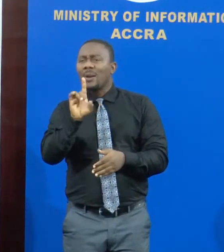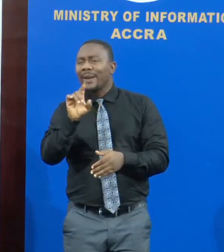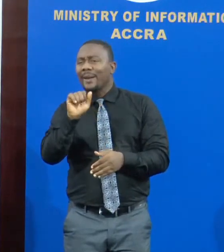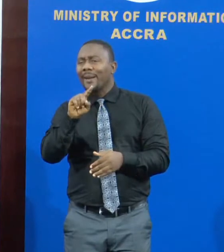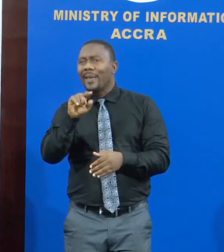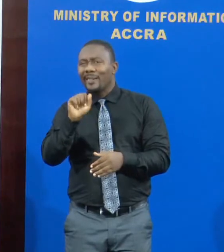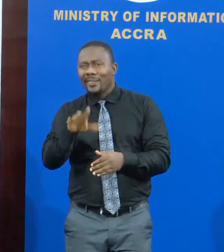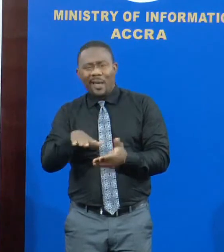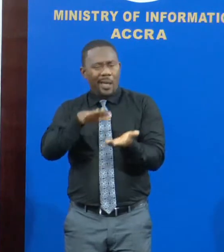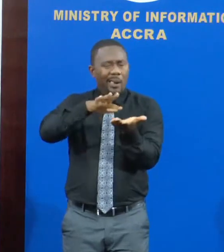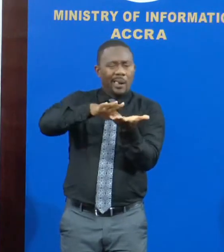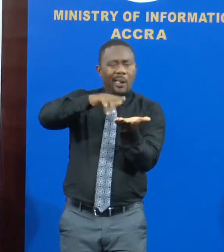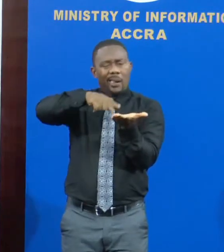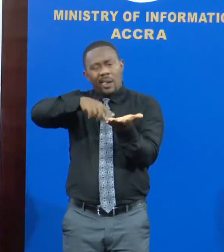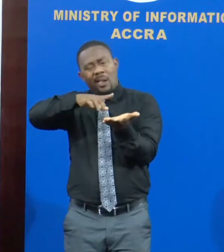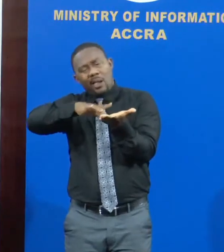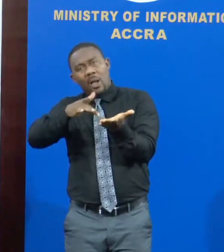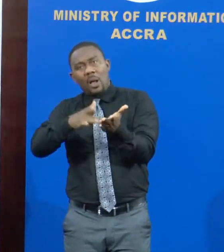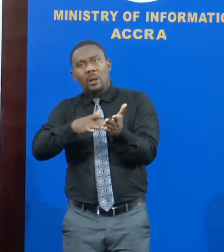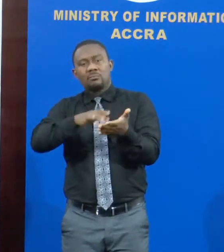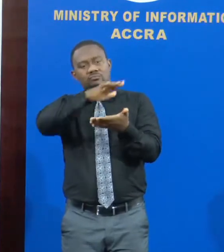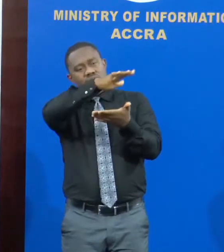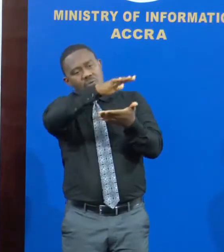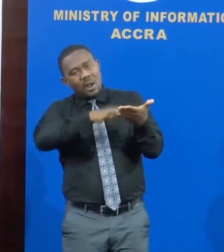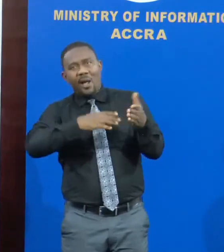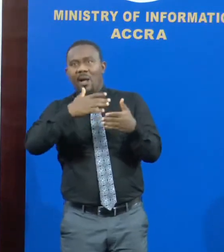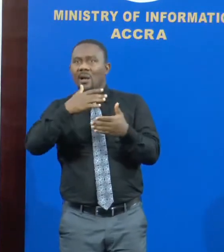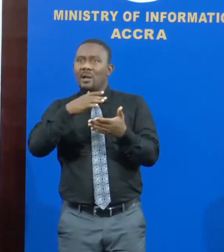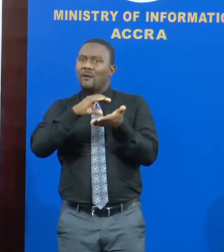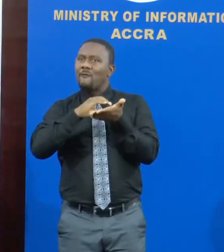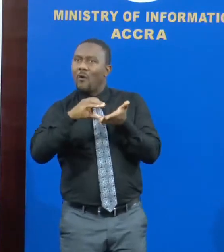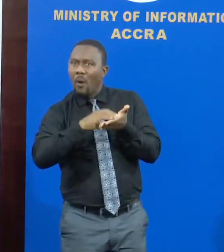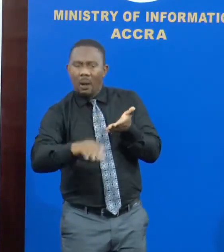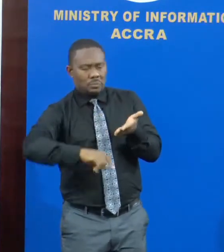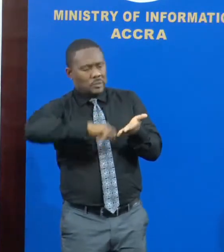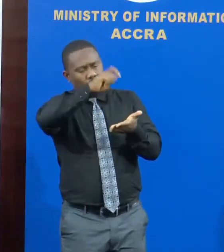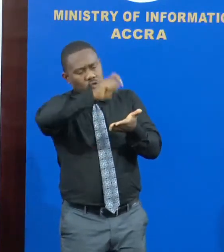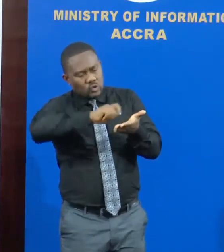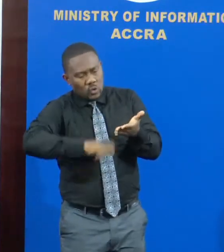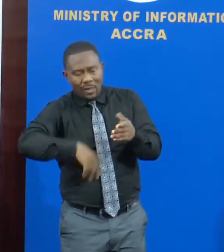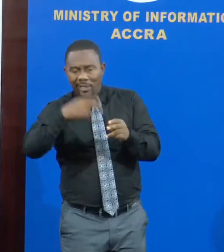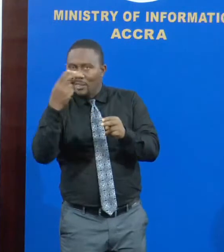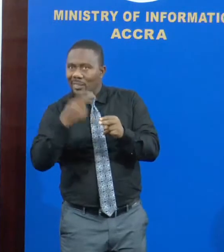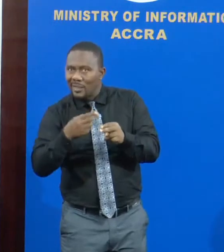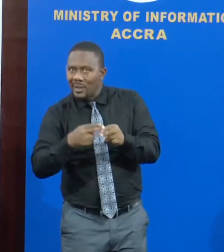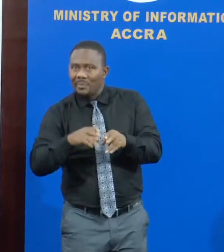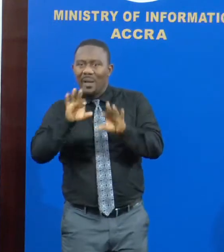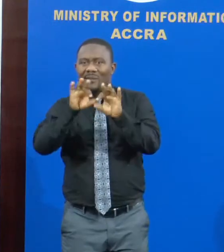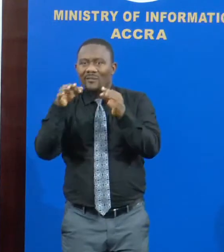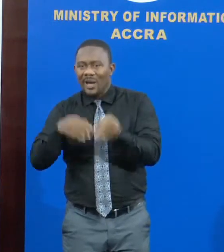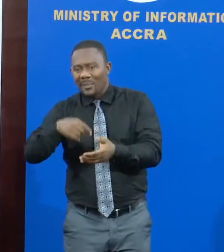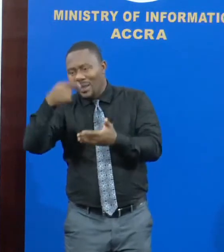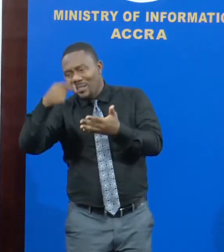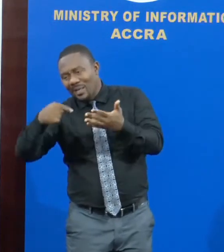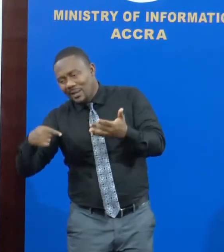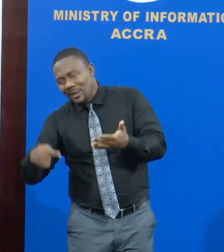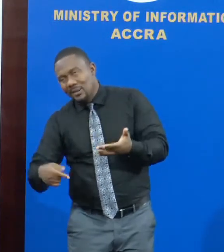your bio data. You have to fill out a whole bunch of forms, your name, your dependents, and so on and so